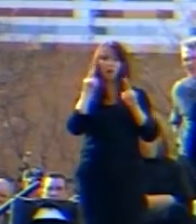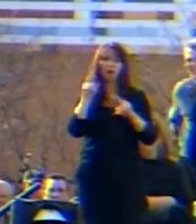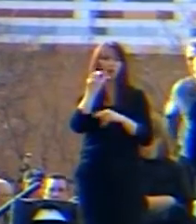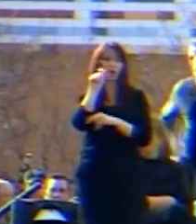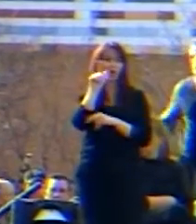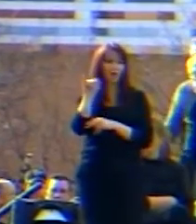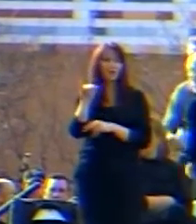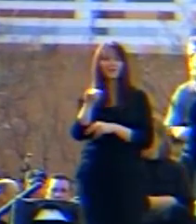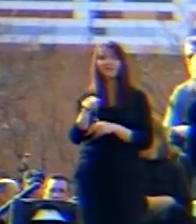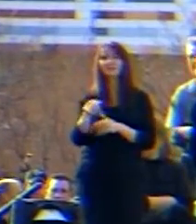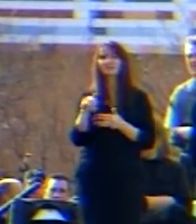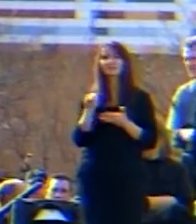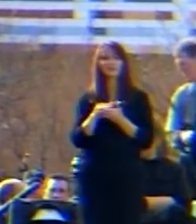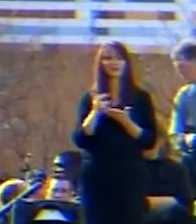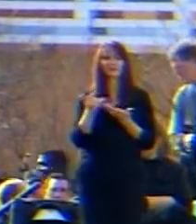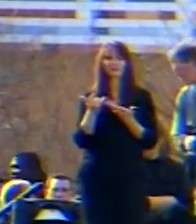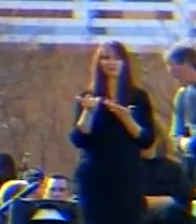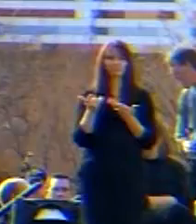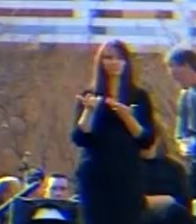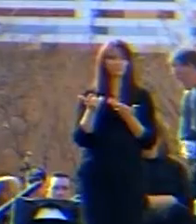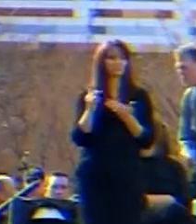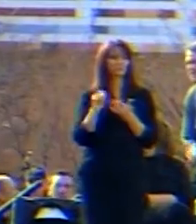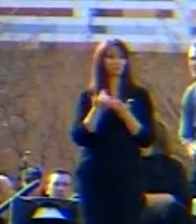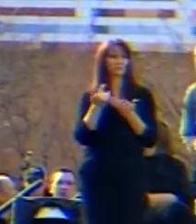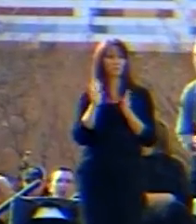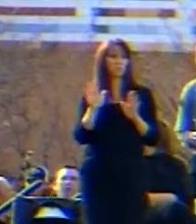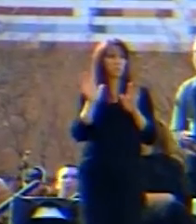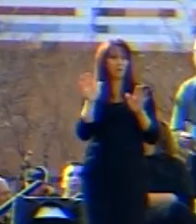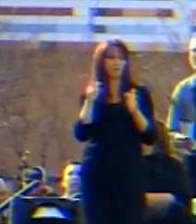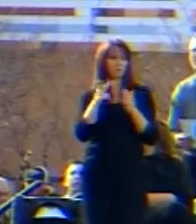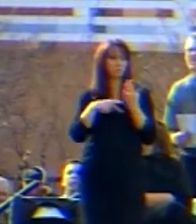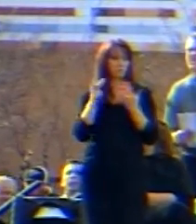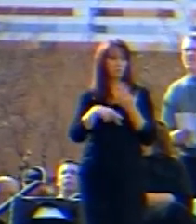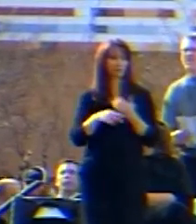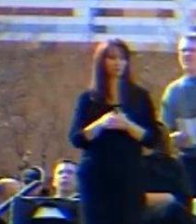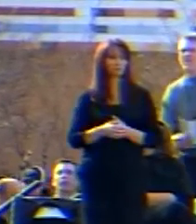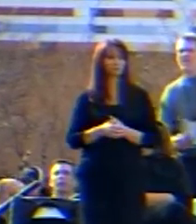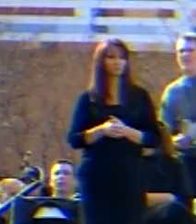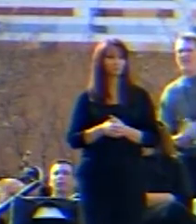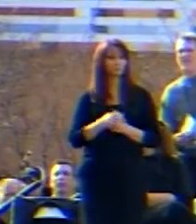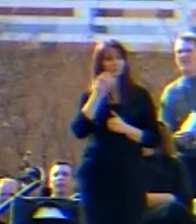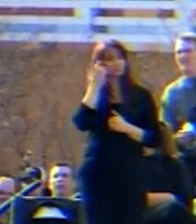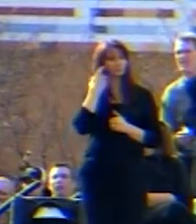Lonnie that it was just an outstanding program.